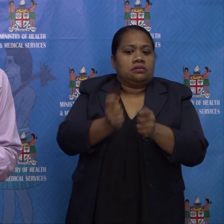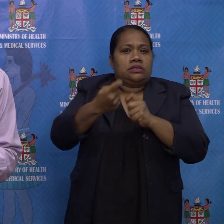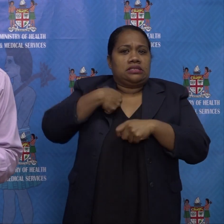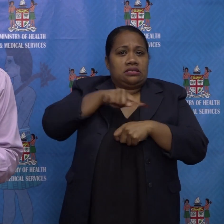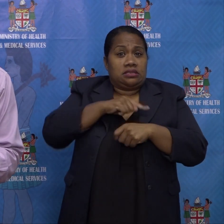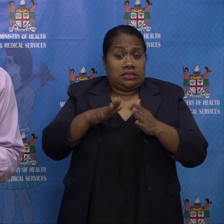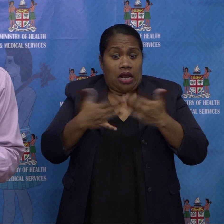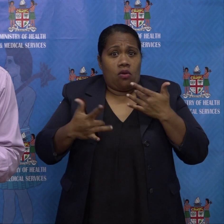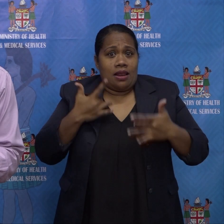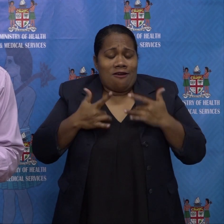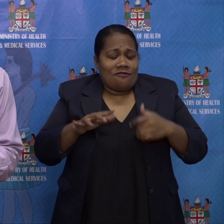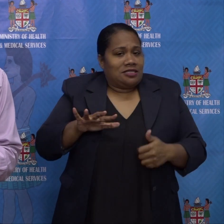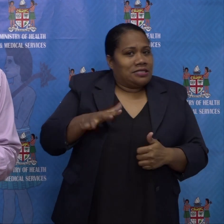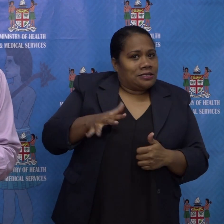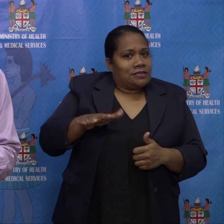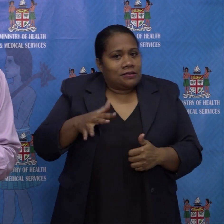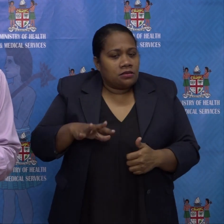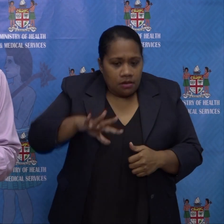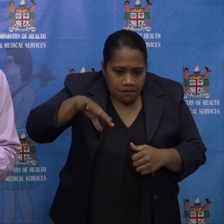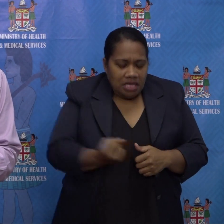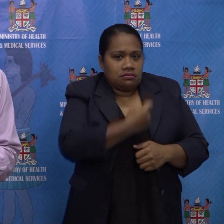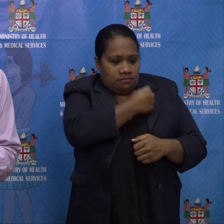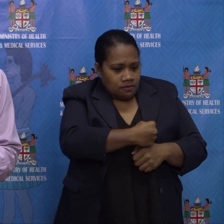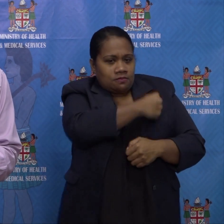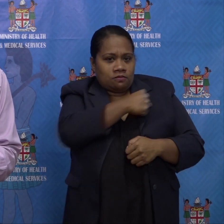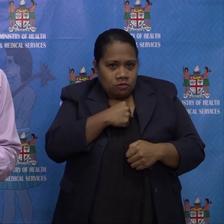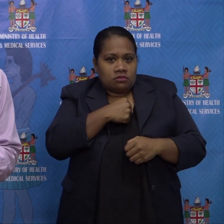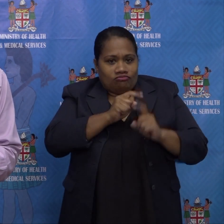stake. Sacrifices must be made.